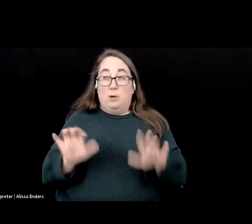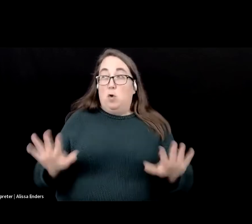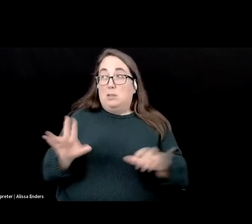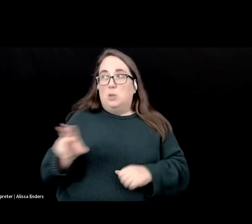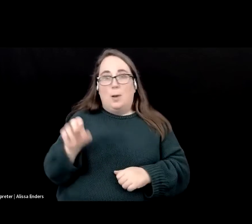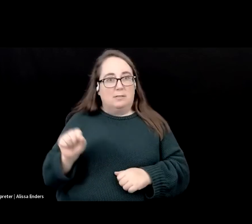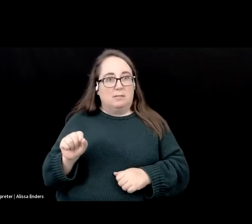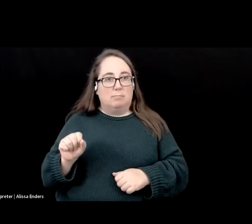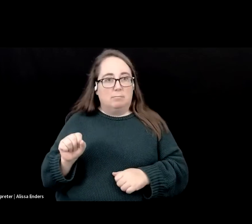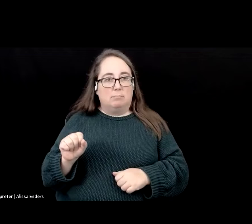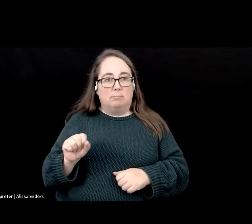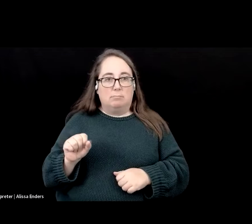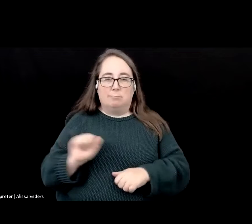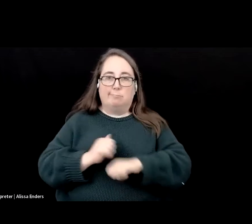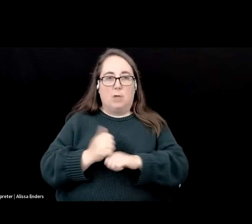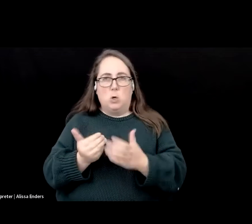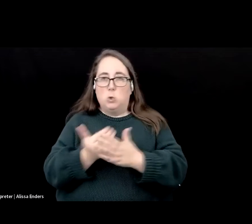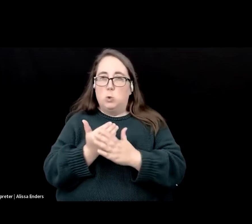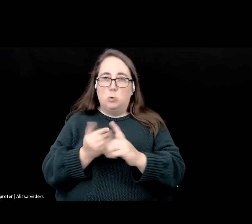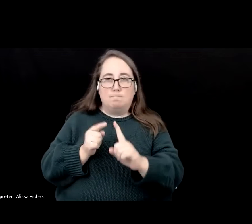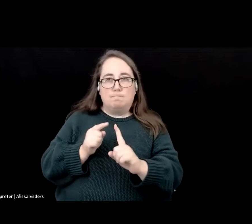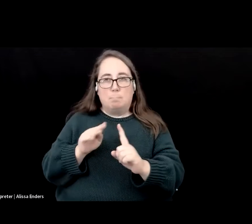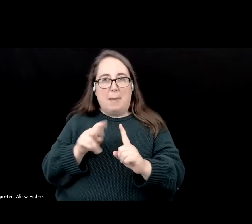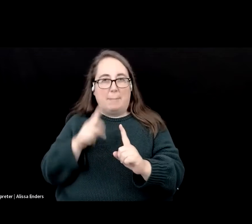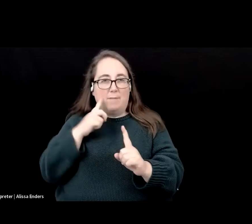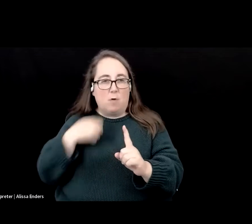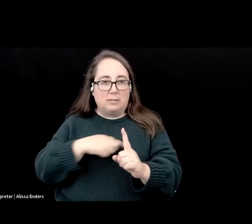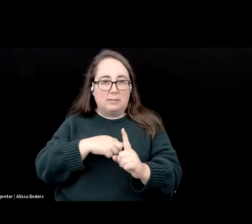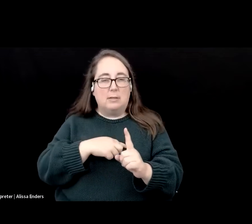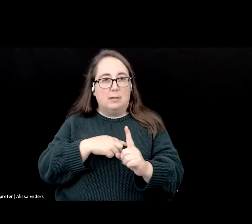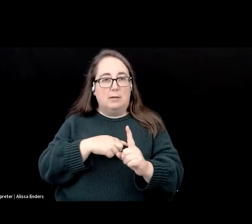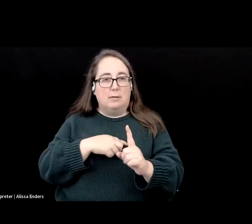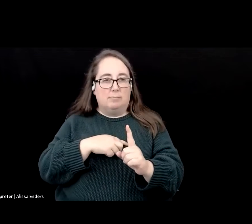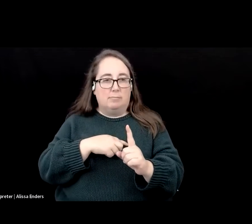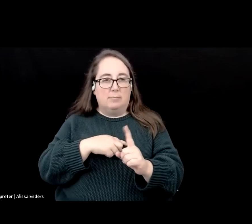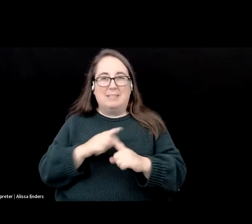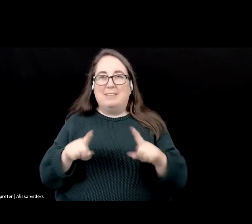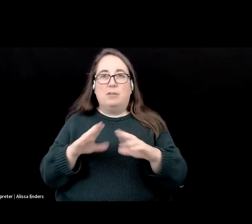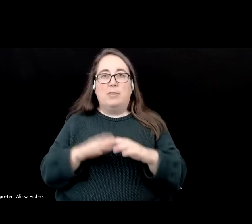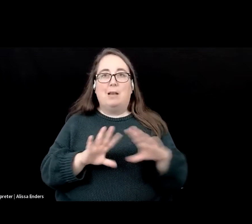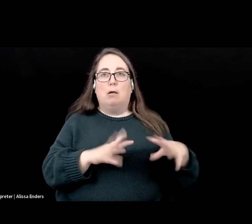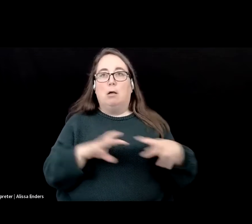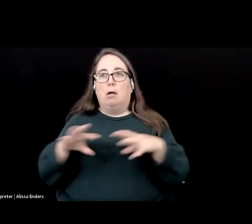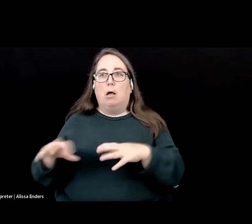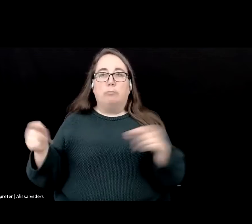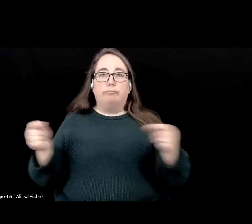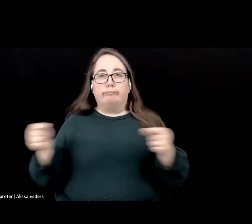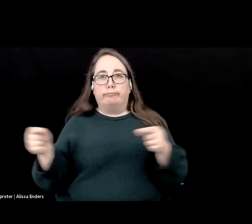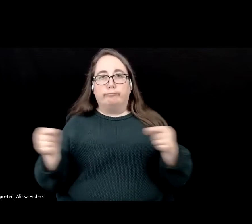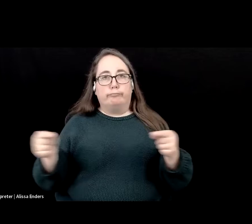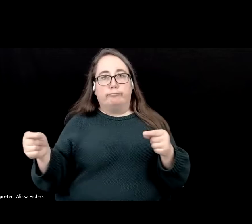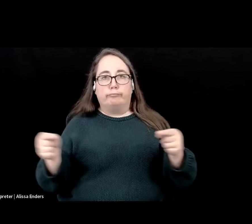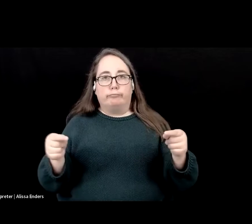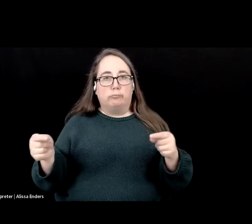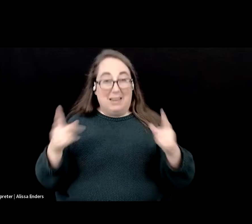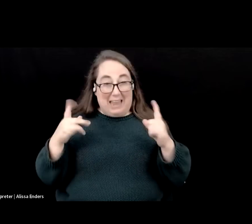are charting kind of a new map for us, one that needs to be navigated differently from the rhetoric and slogans that we've seen associated with pro-life and